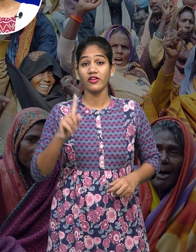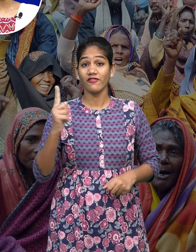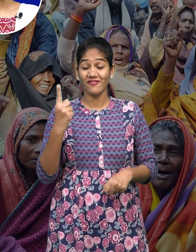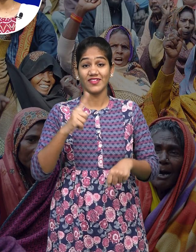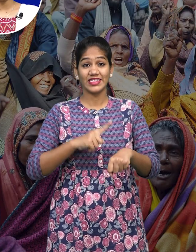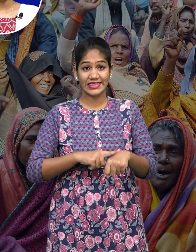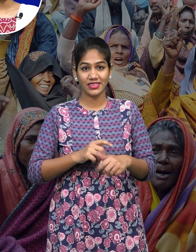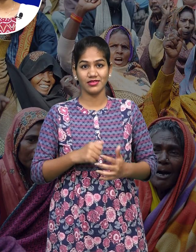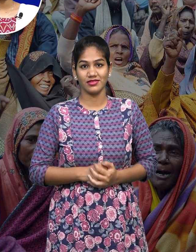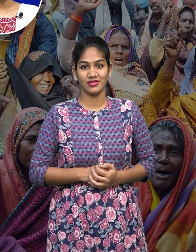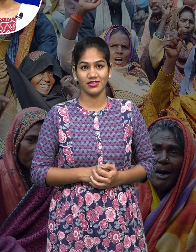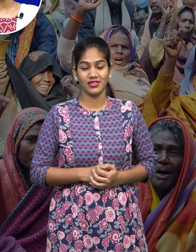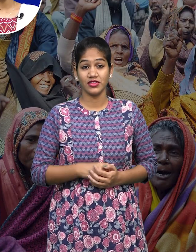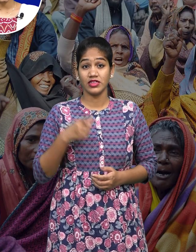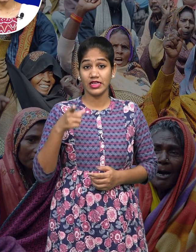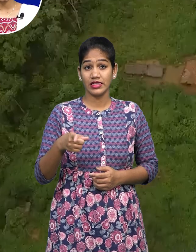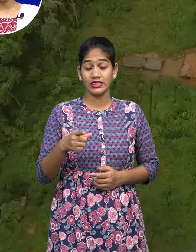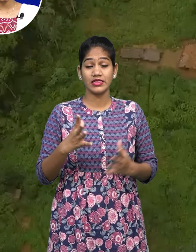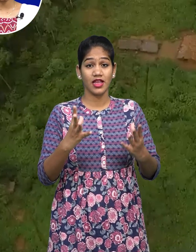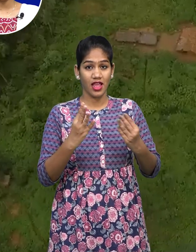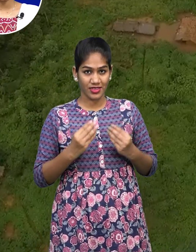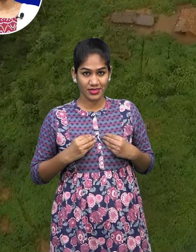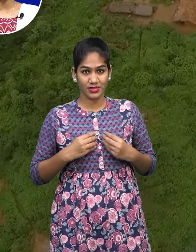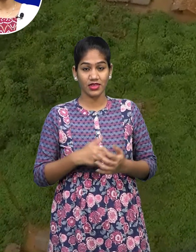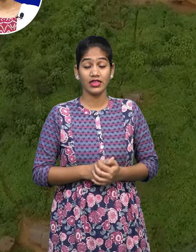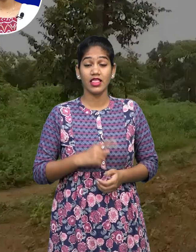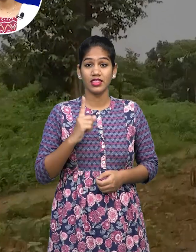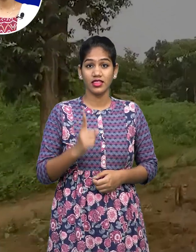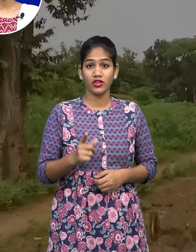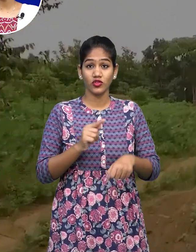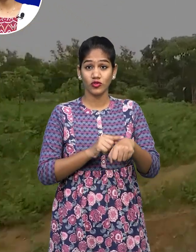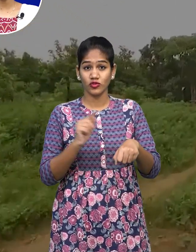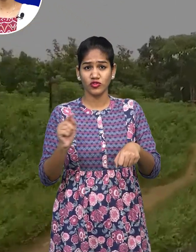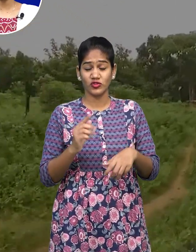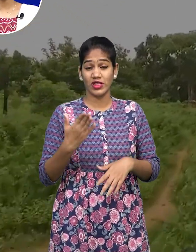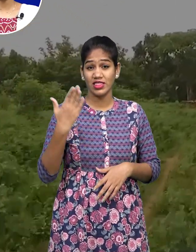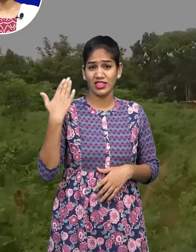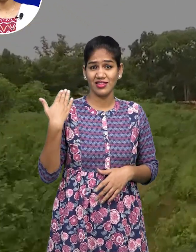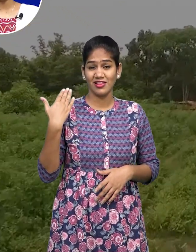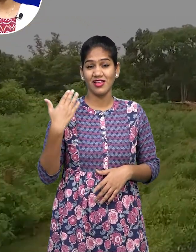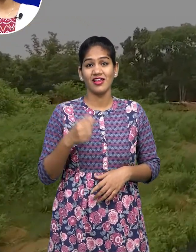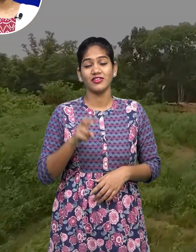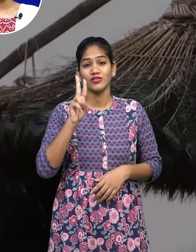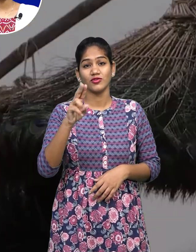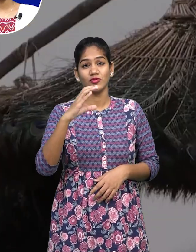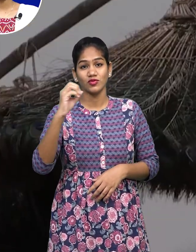For the first time, it was accepted that during the last 200